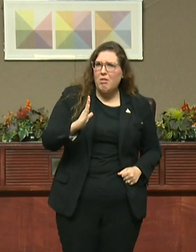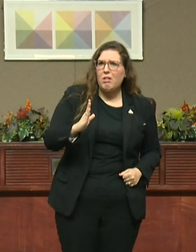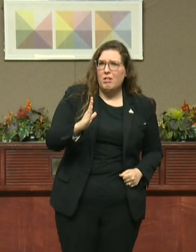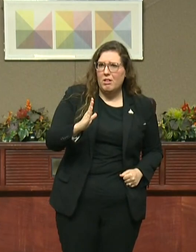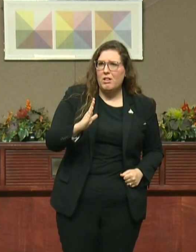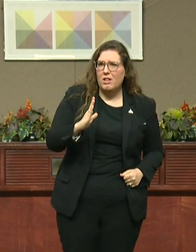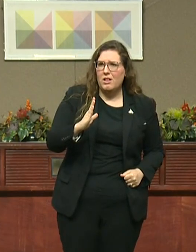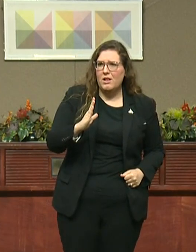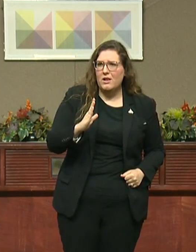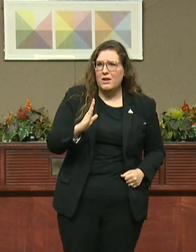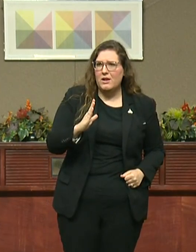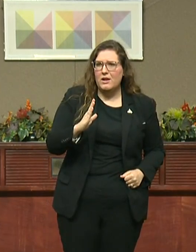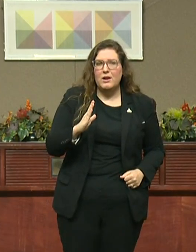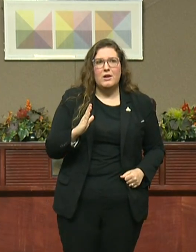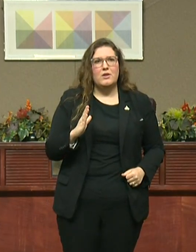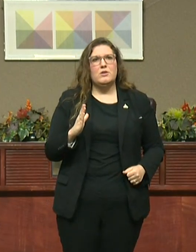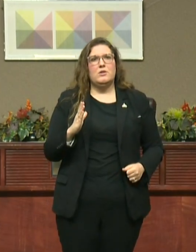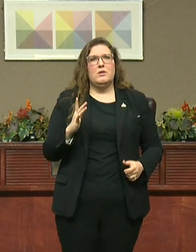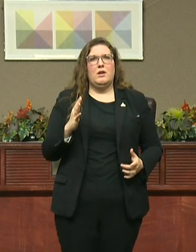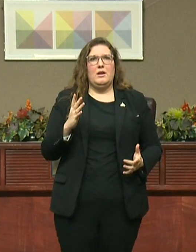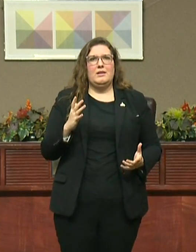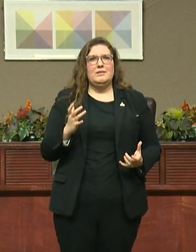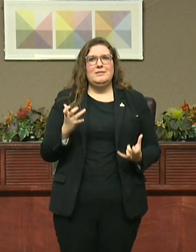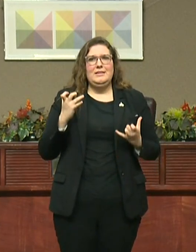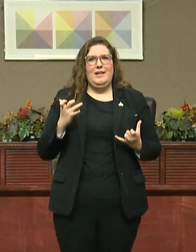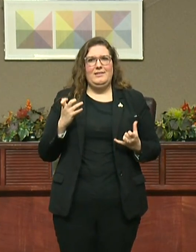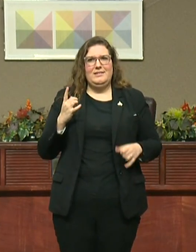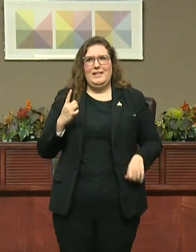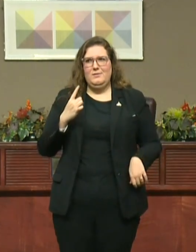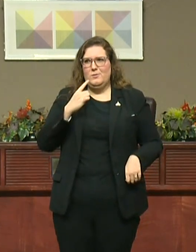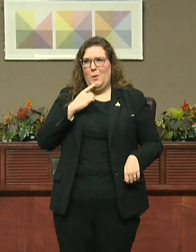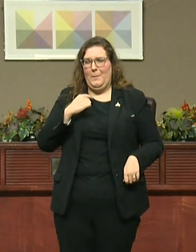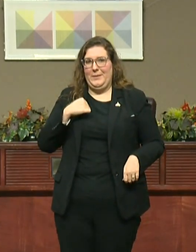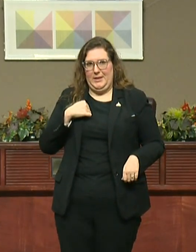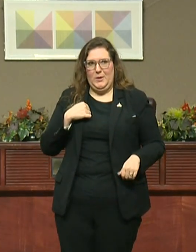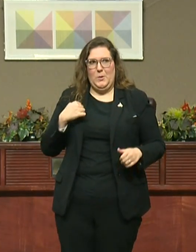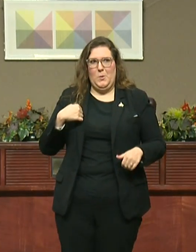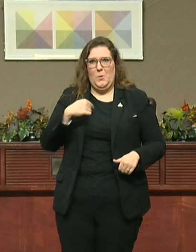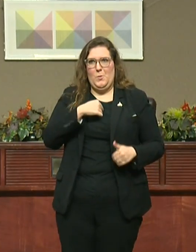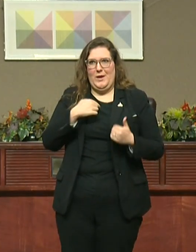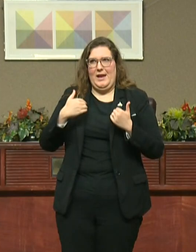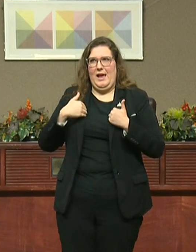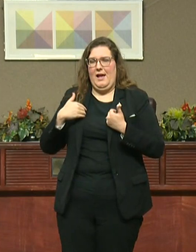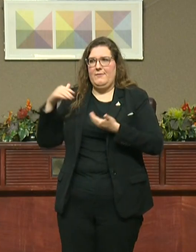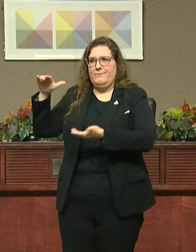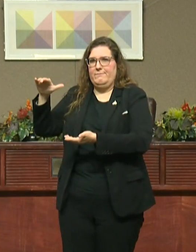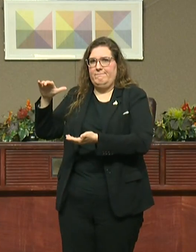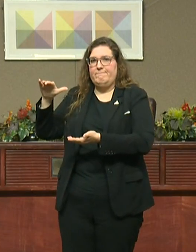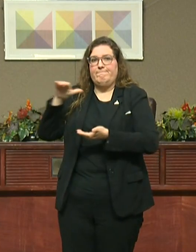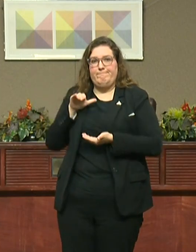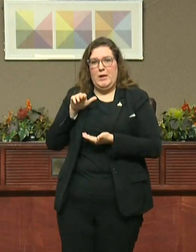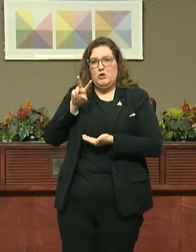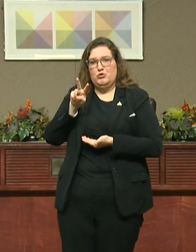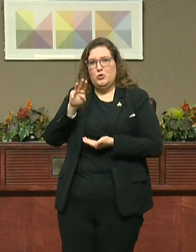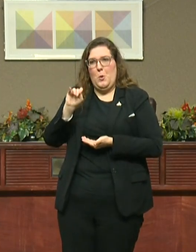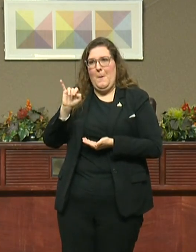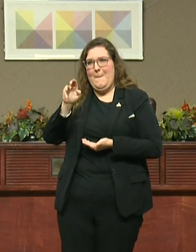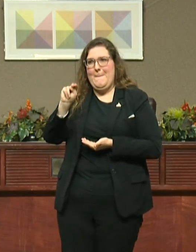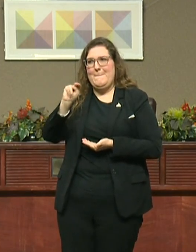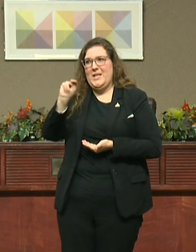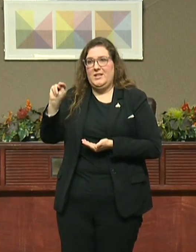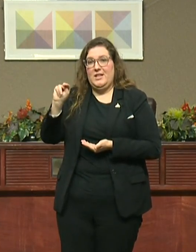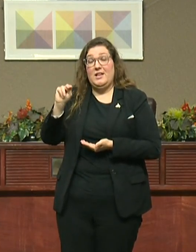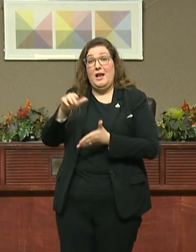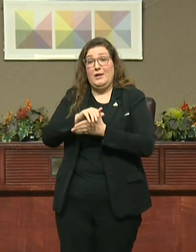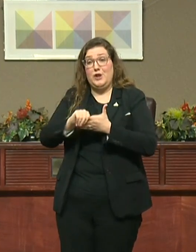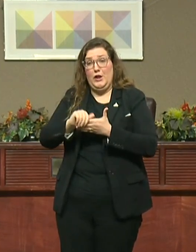now allocated some $2 million to families and individuals. Got a long way